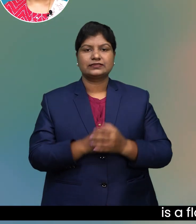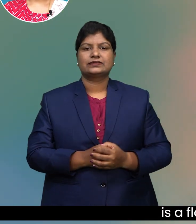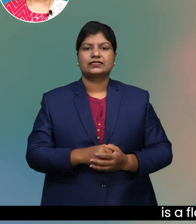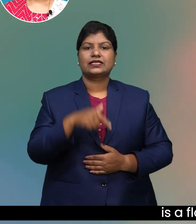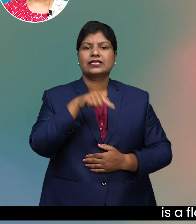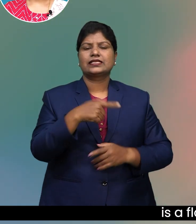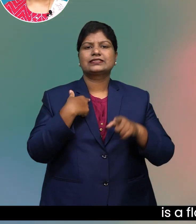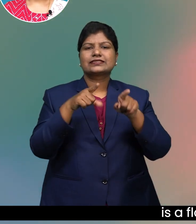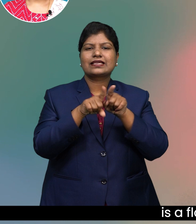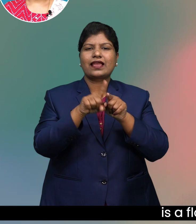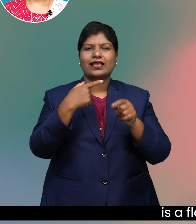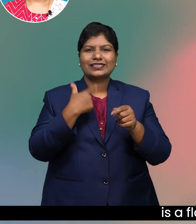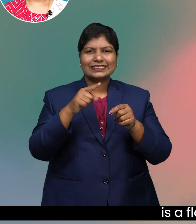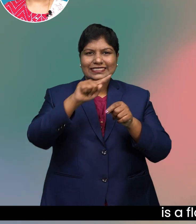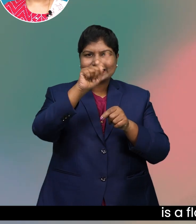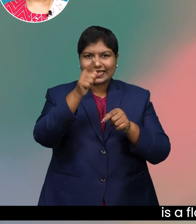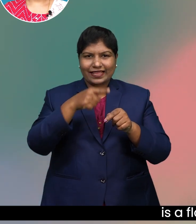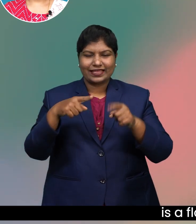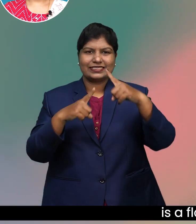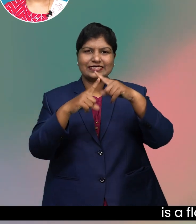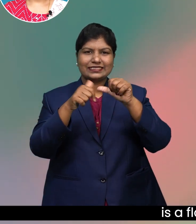is a flagellated structure